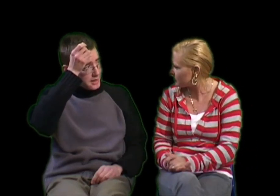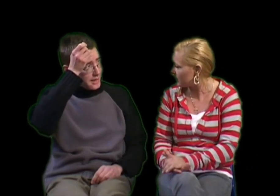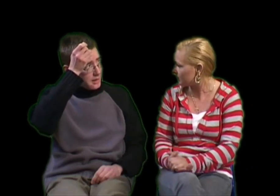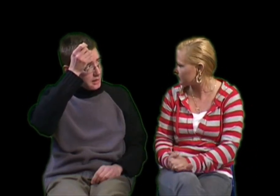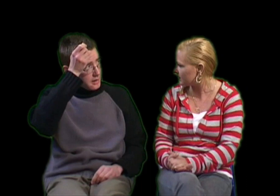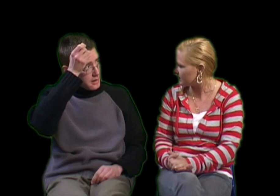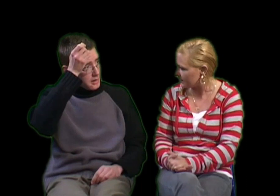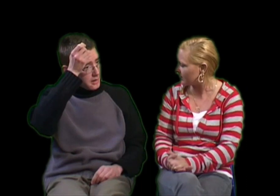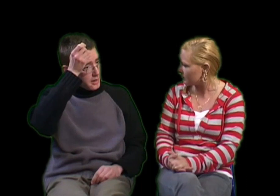Well, that's what I did.